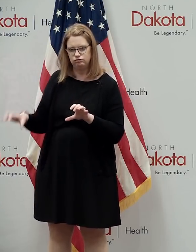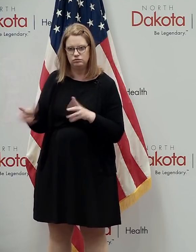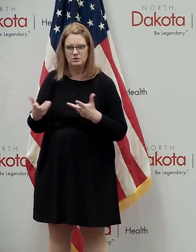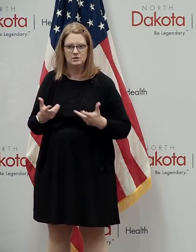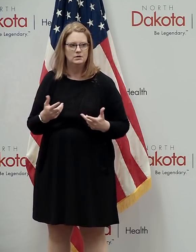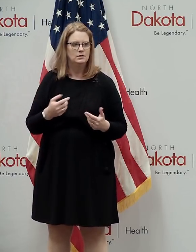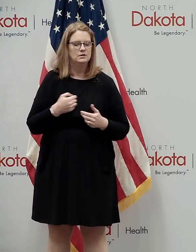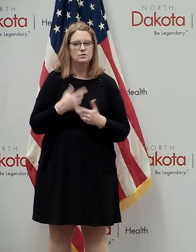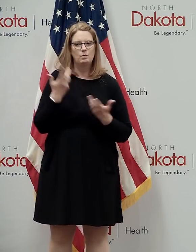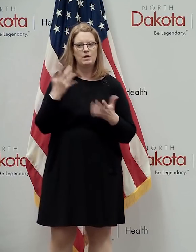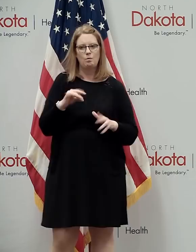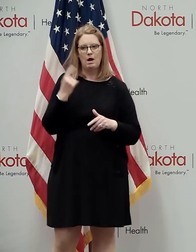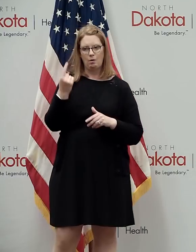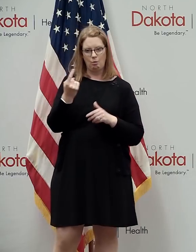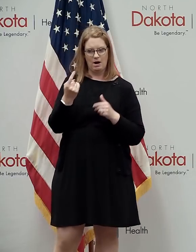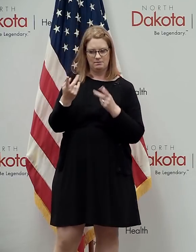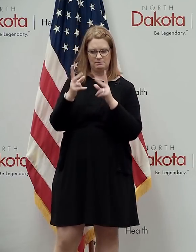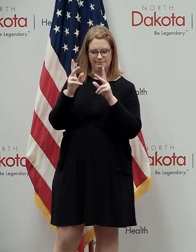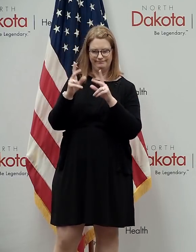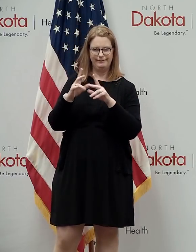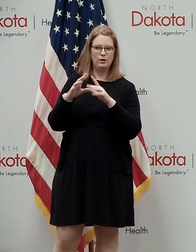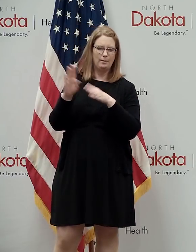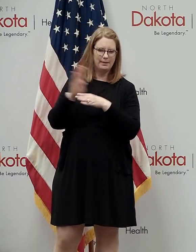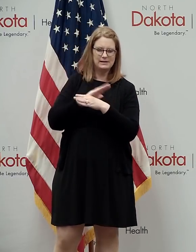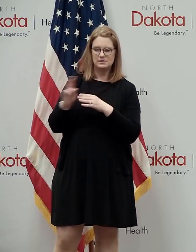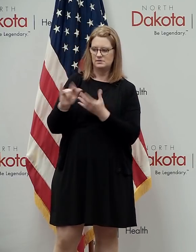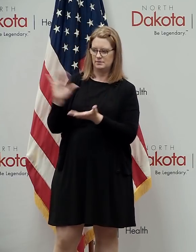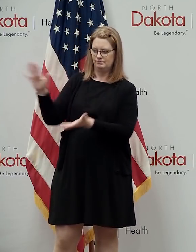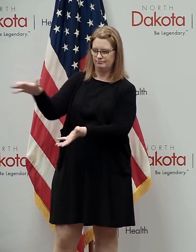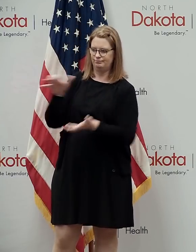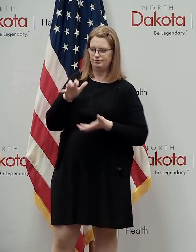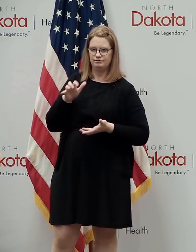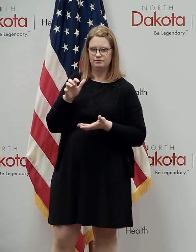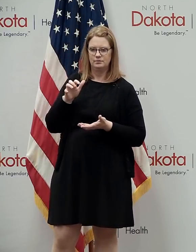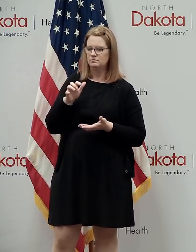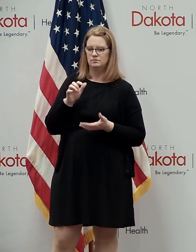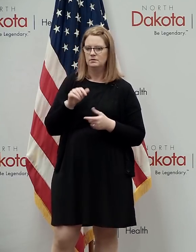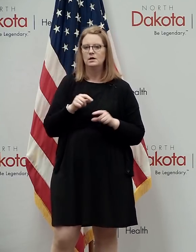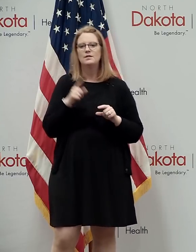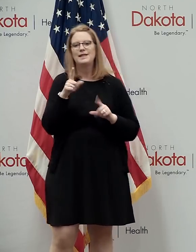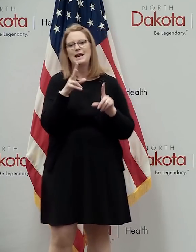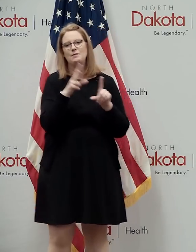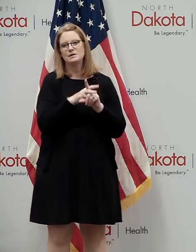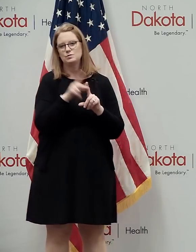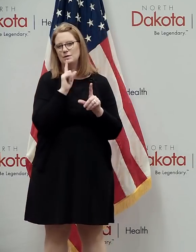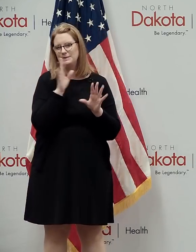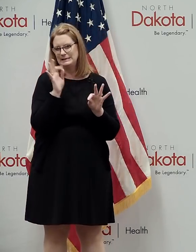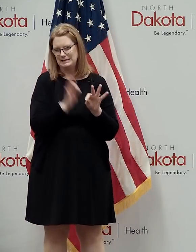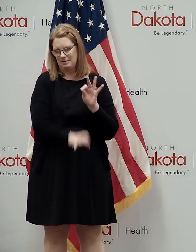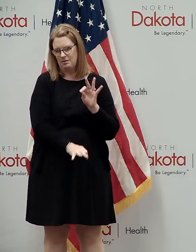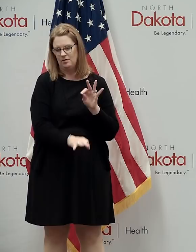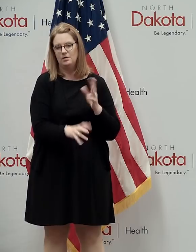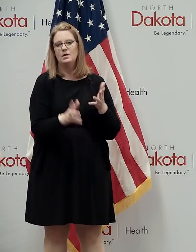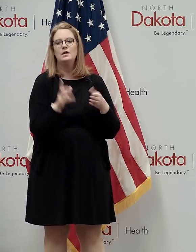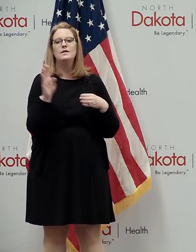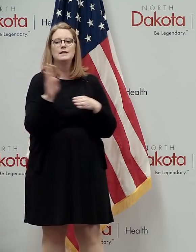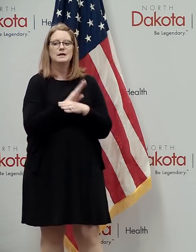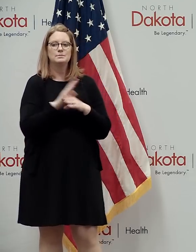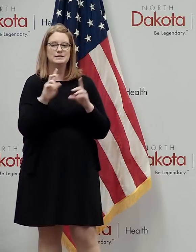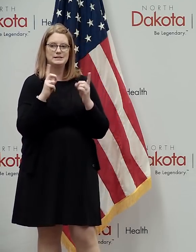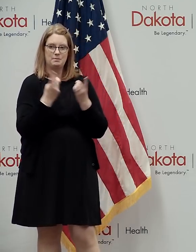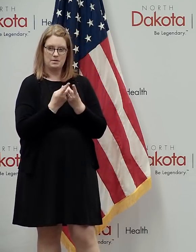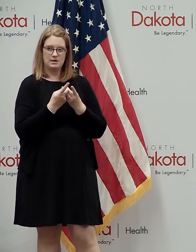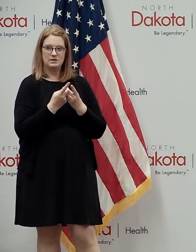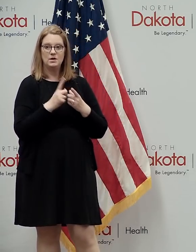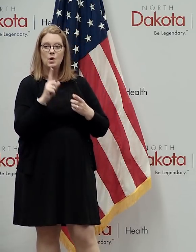millions and millions of dollars. So that combined with the fact that the application is going to be fairly simple, and the Commerce Department, our team is going